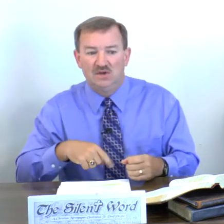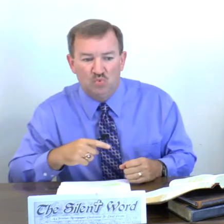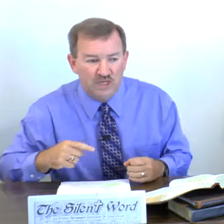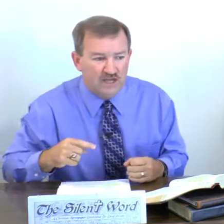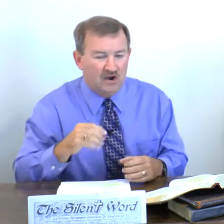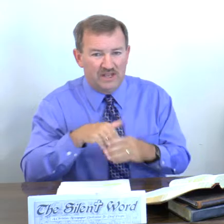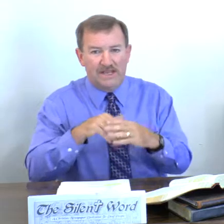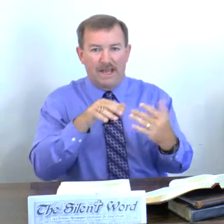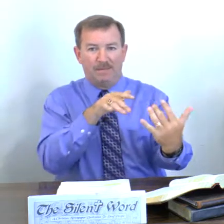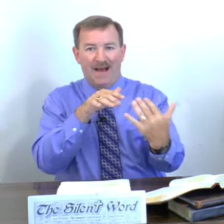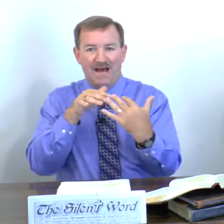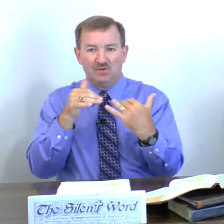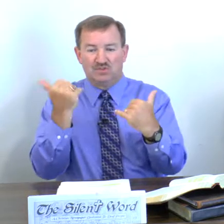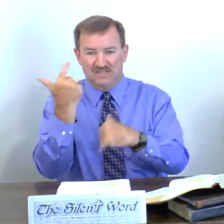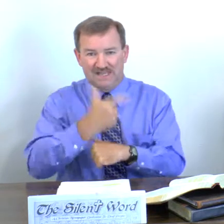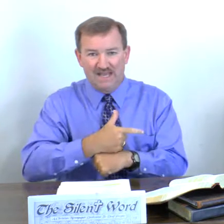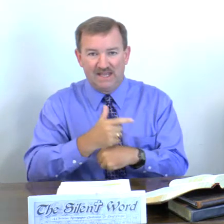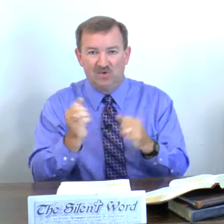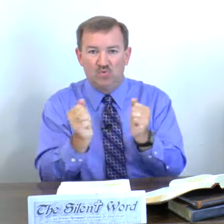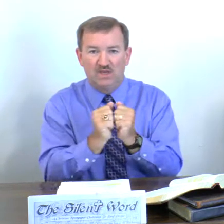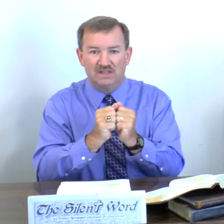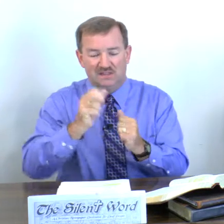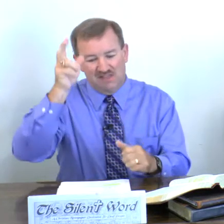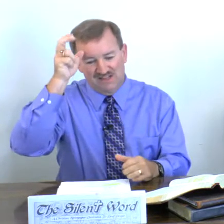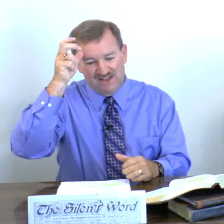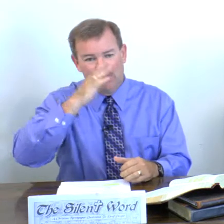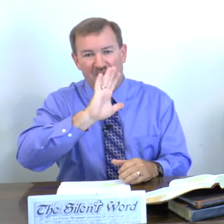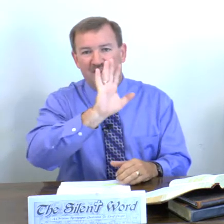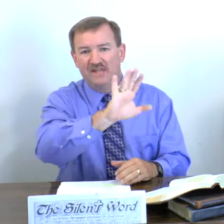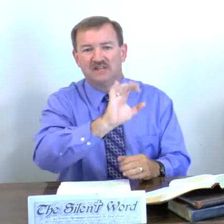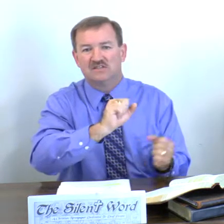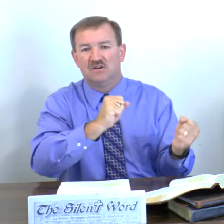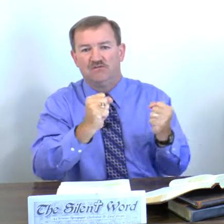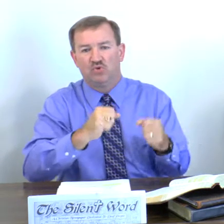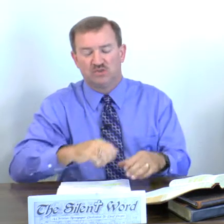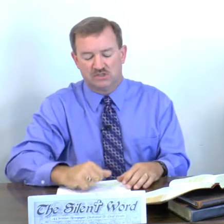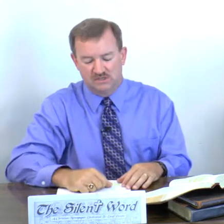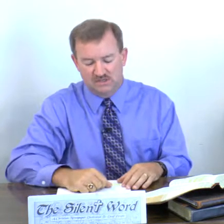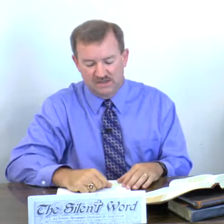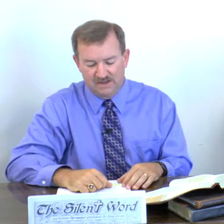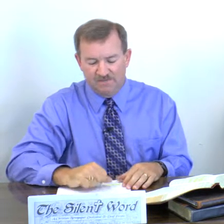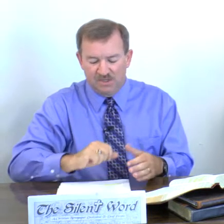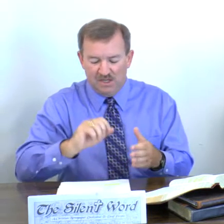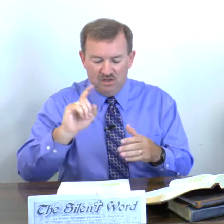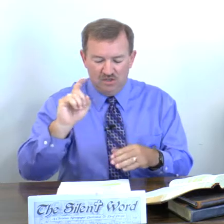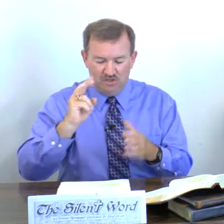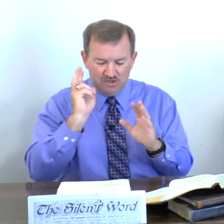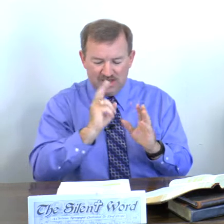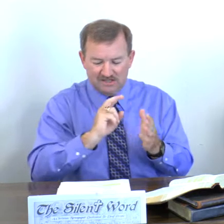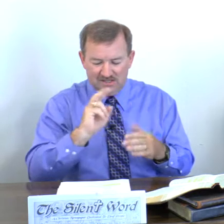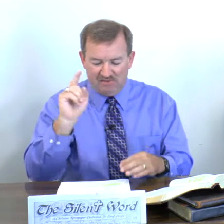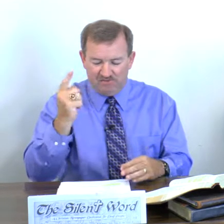we are in a battle today with the devil and his forces. Look at